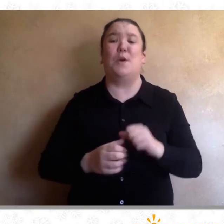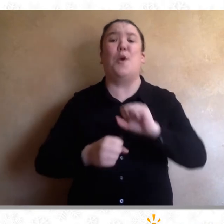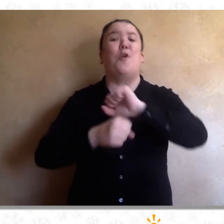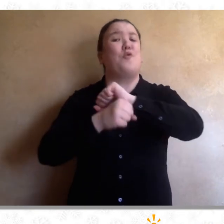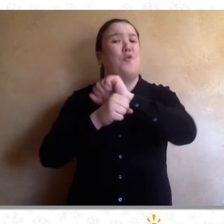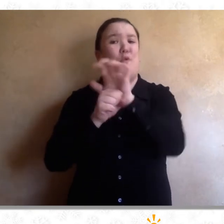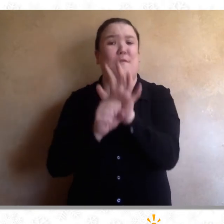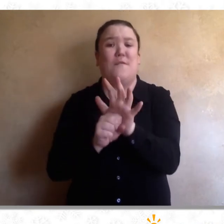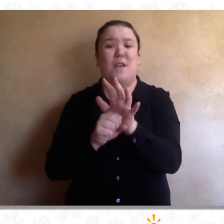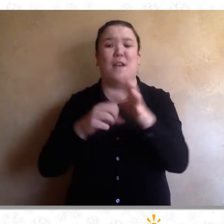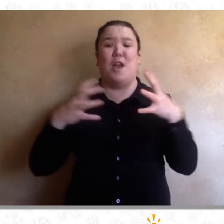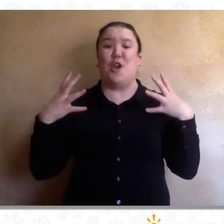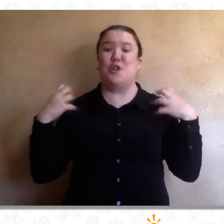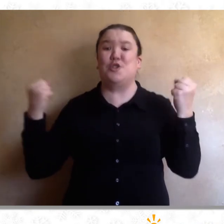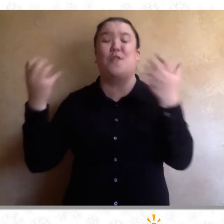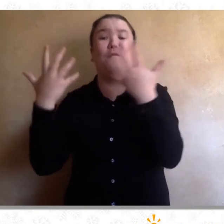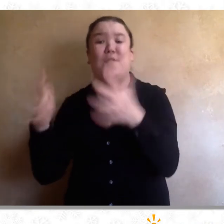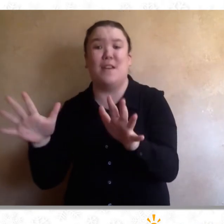foretold. When